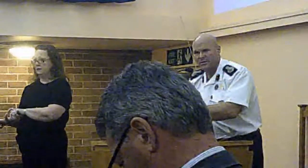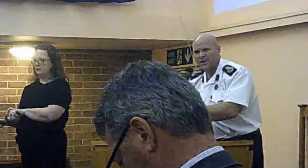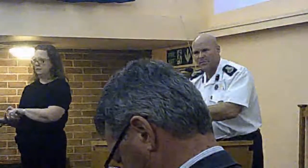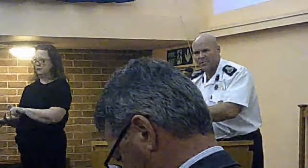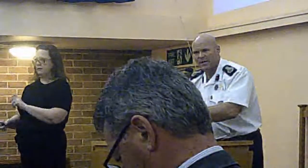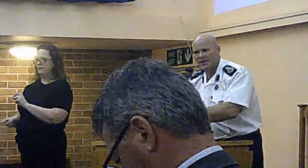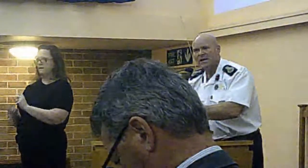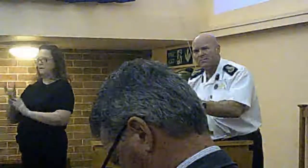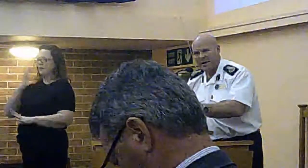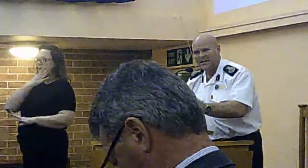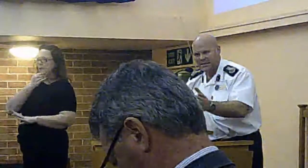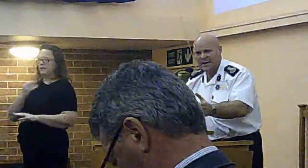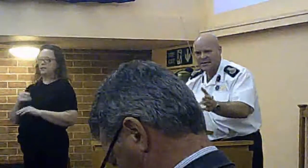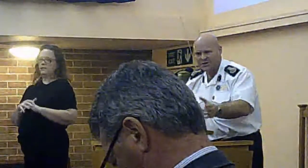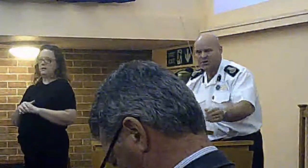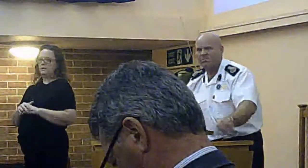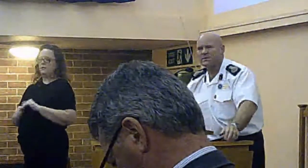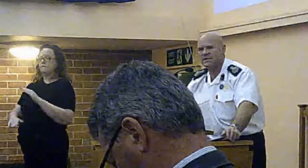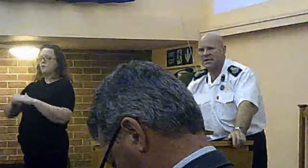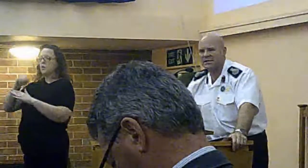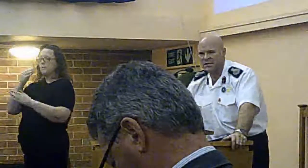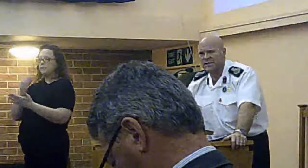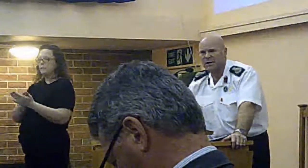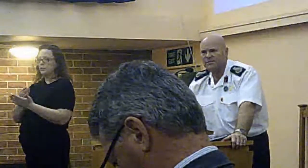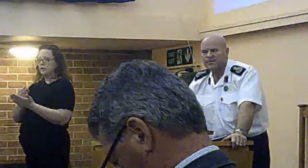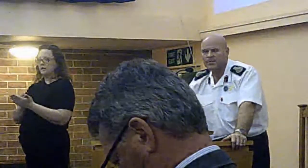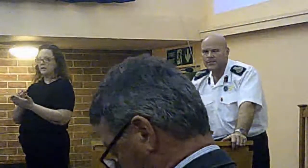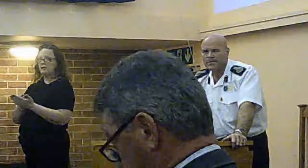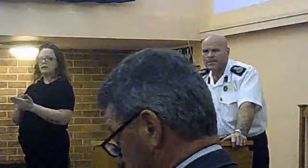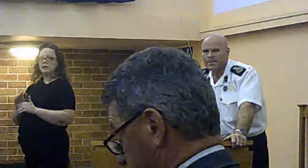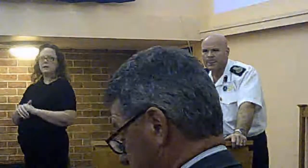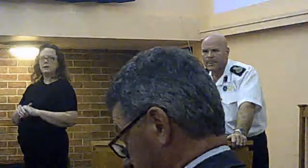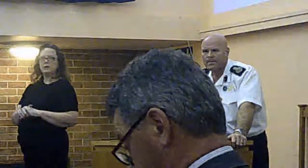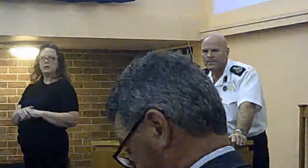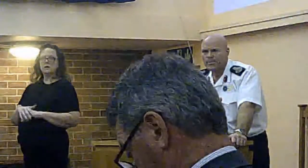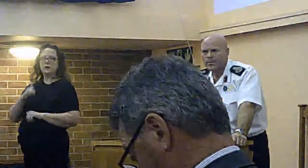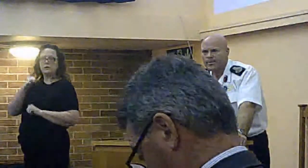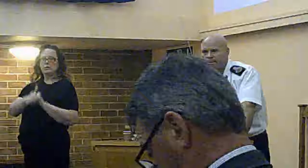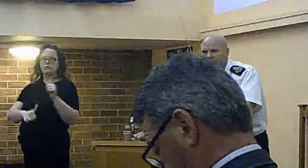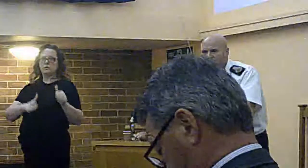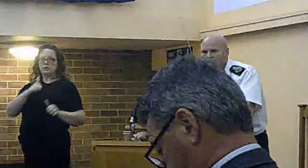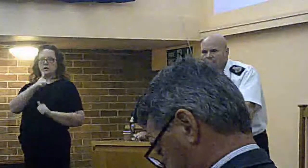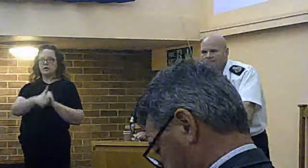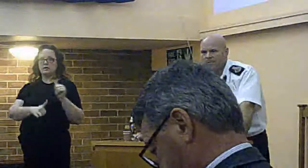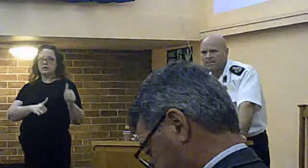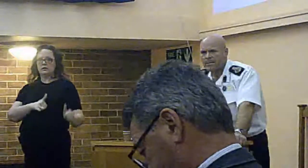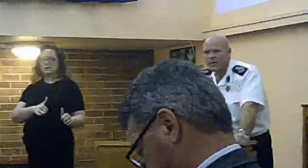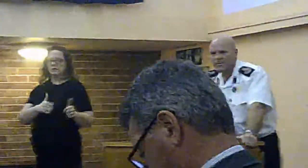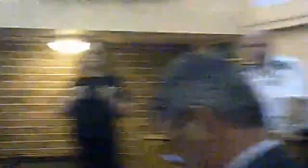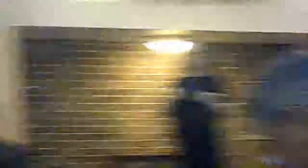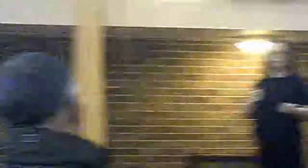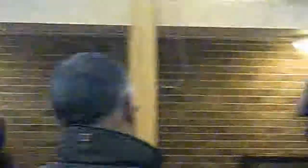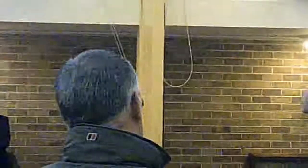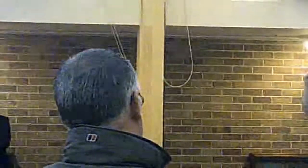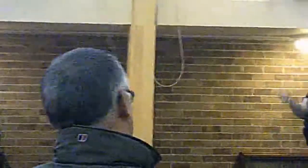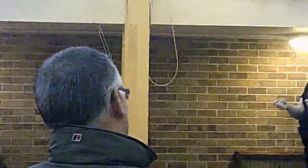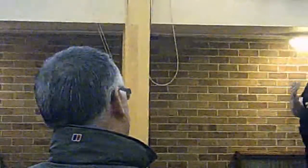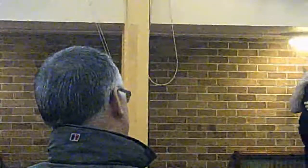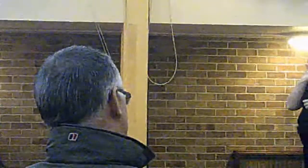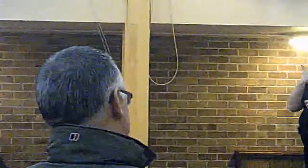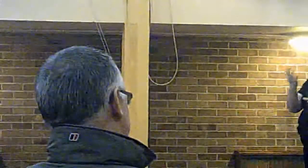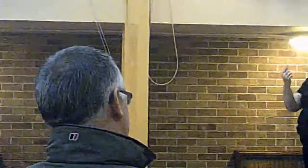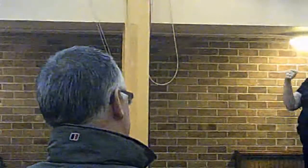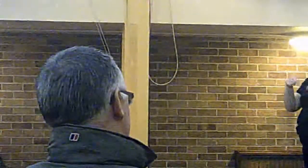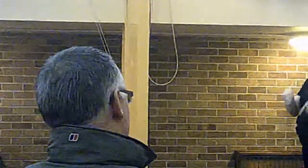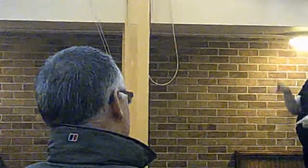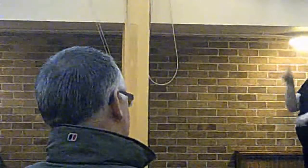of money for that bid, based against the government's criteria. Can I think back to you on that? because that was a great bit, but please do not come